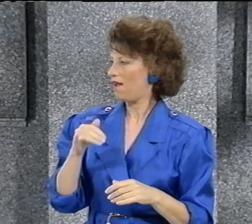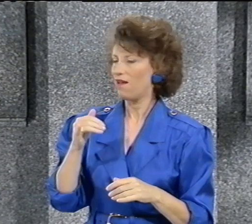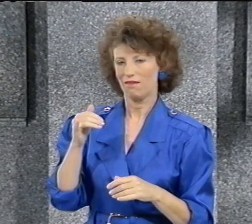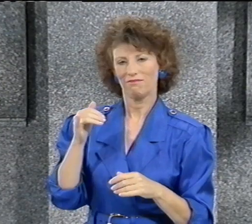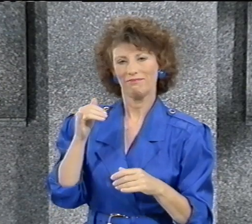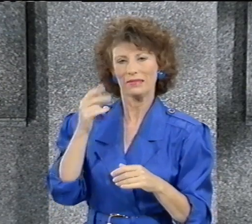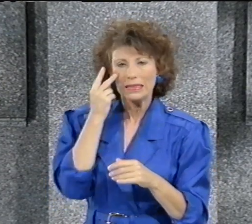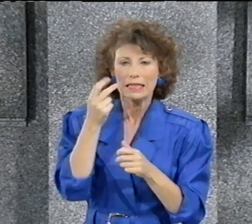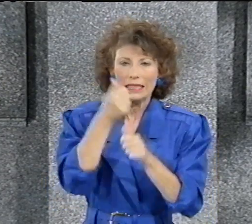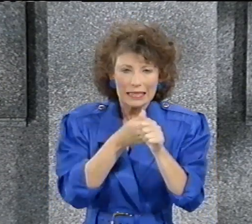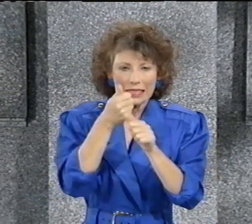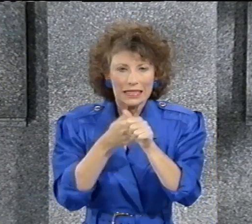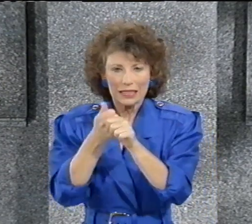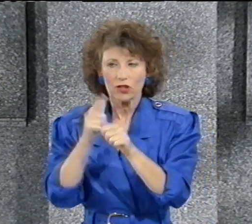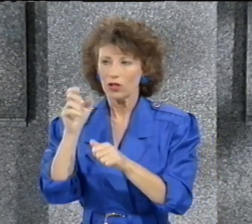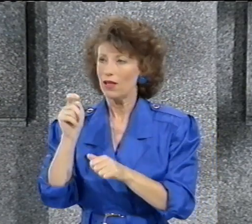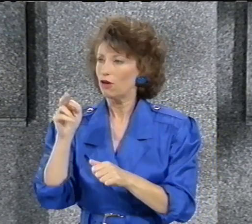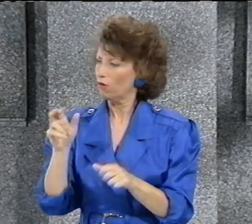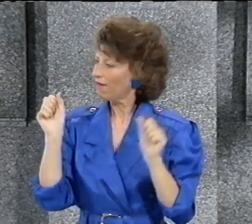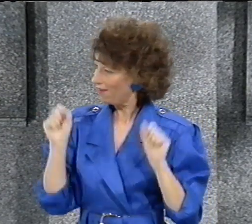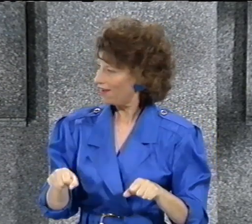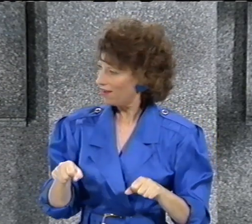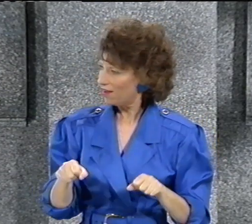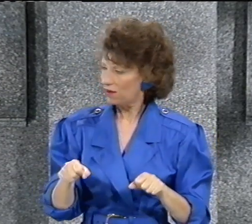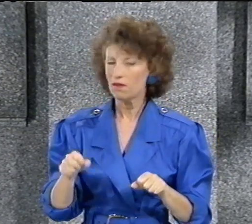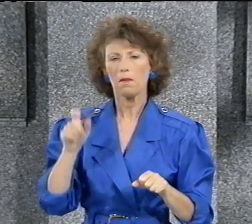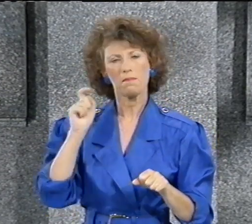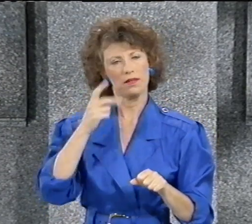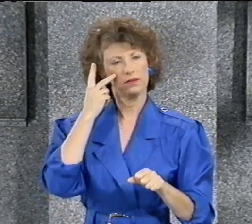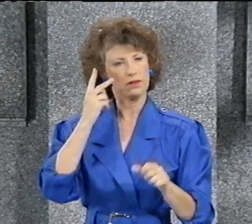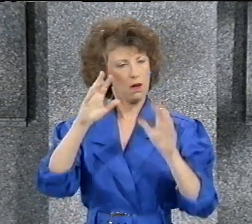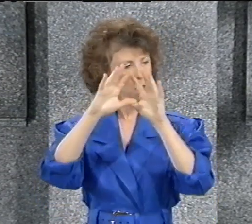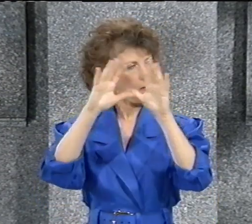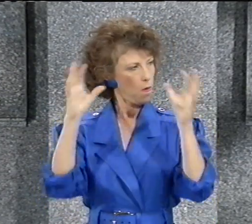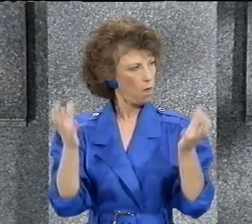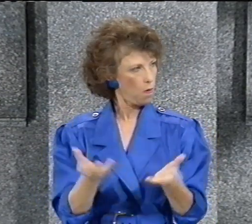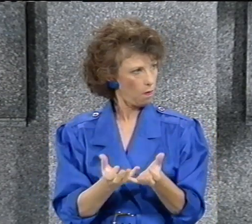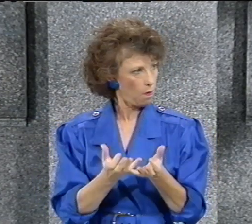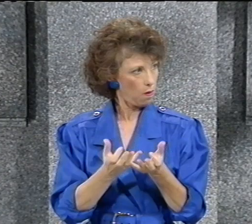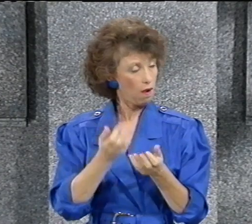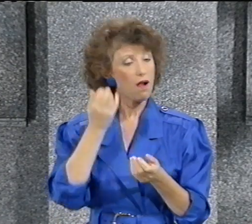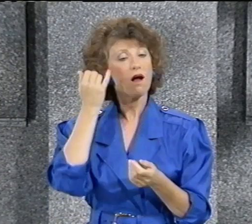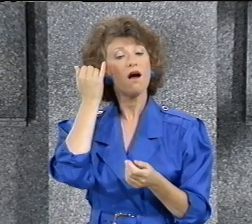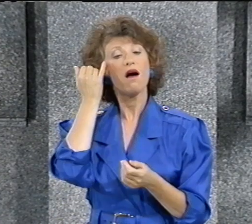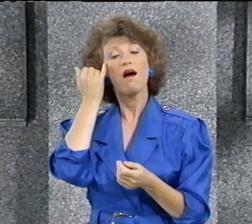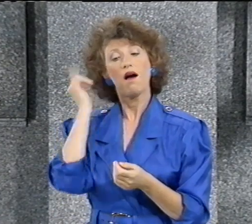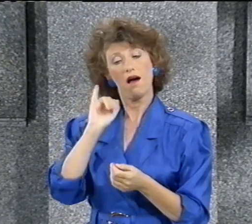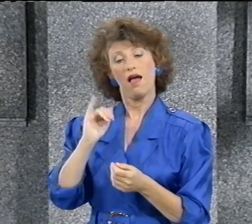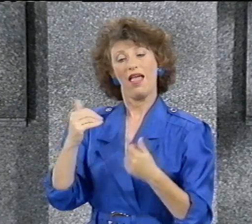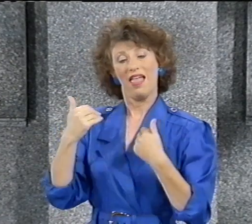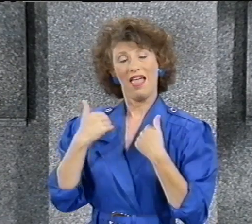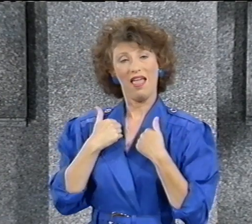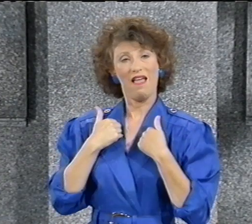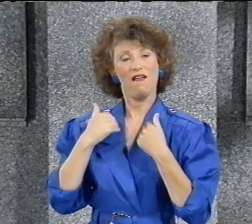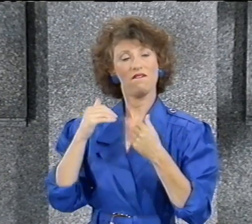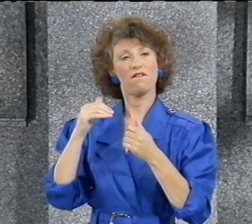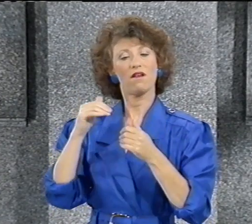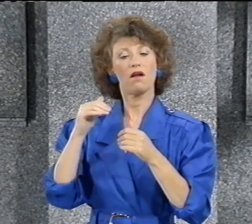each individual letter. You have to look at the whole word as a unit. We do this